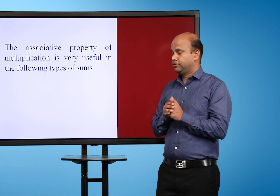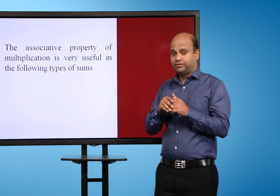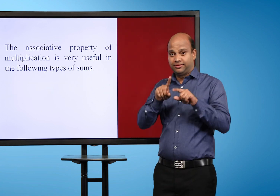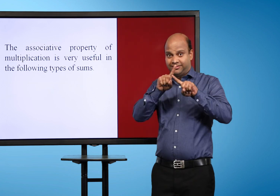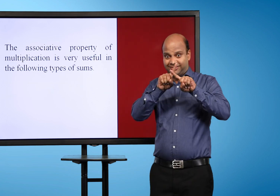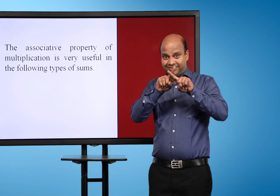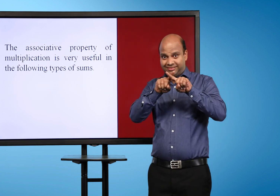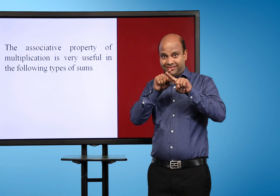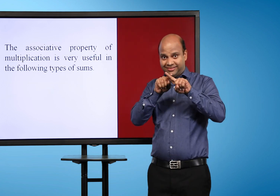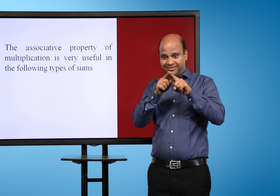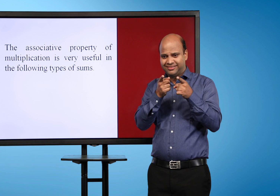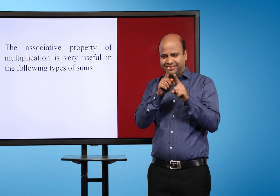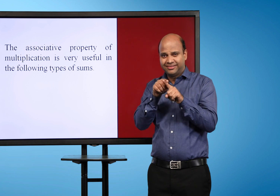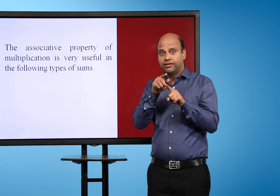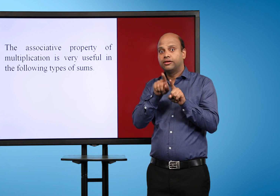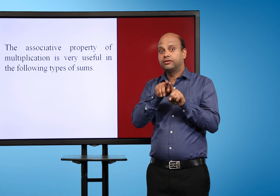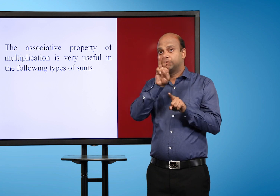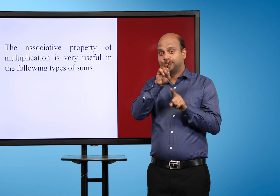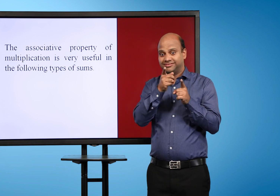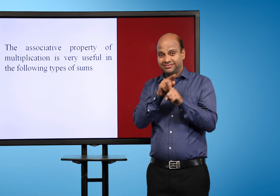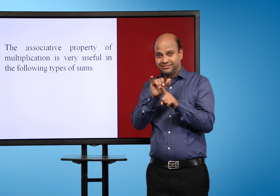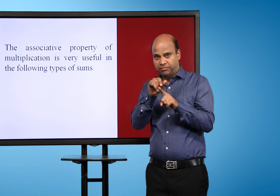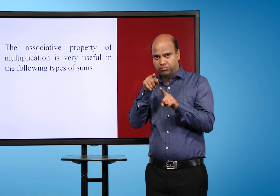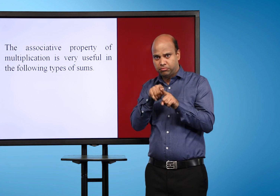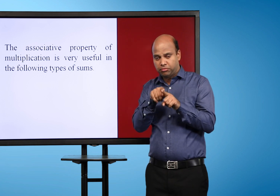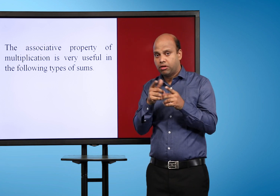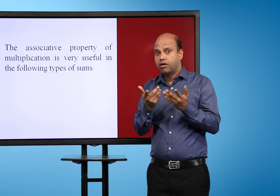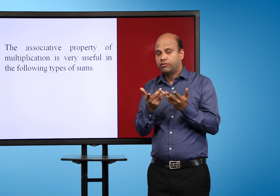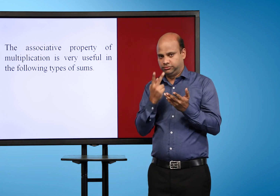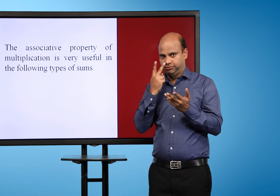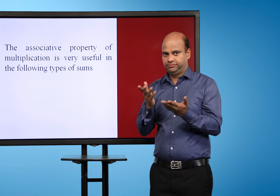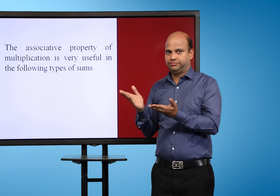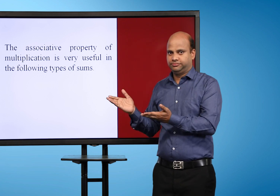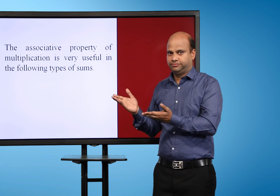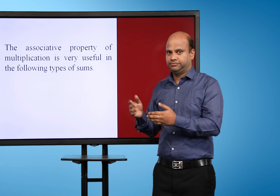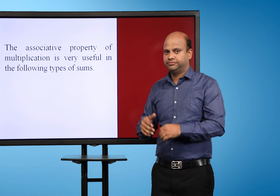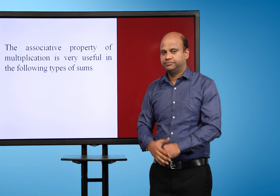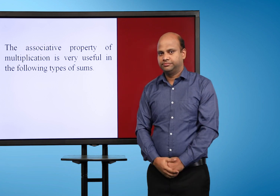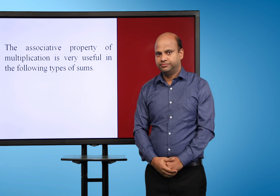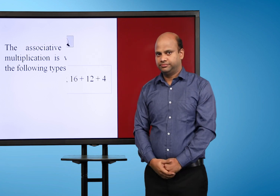The associative property of multiplication is very useful in the following types of sums.